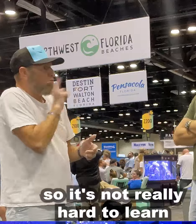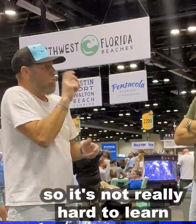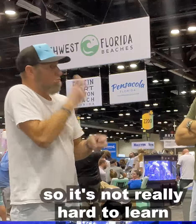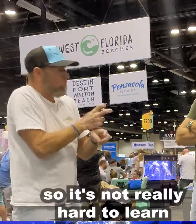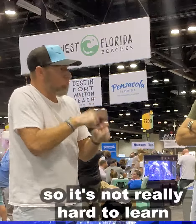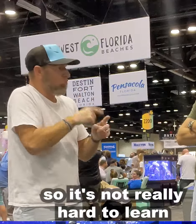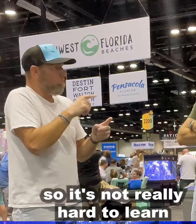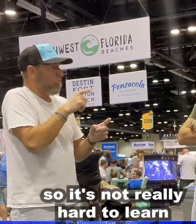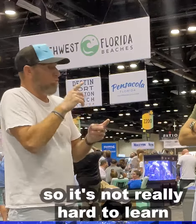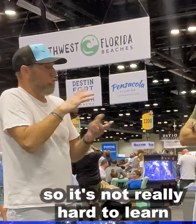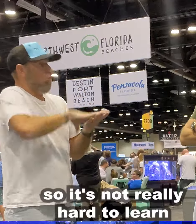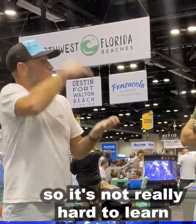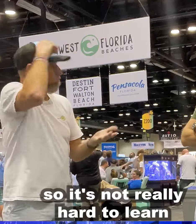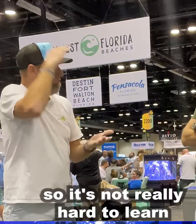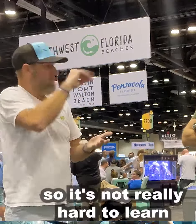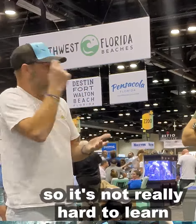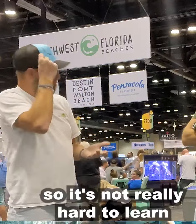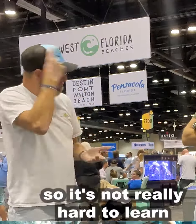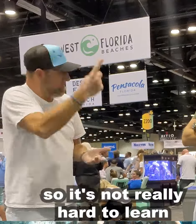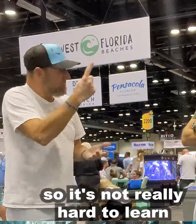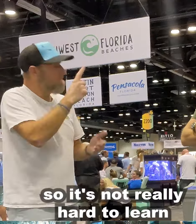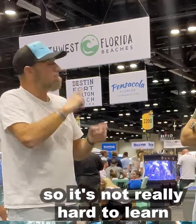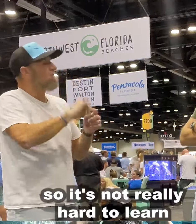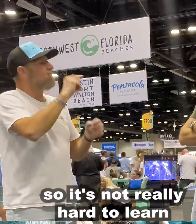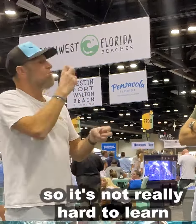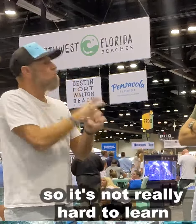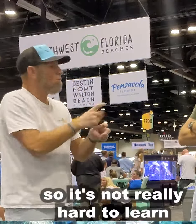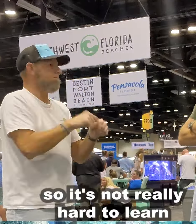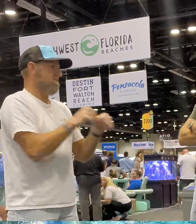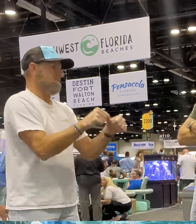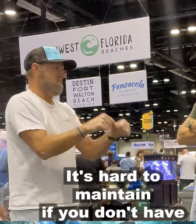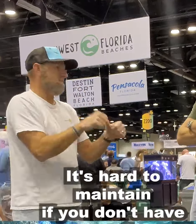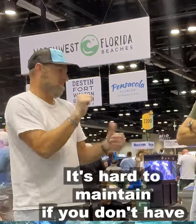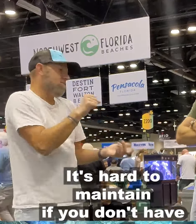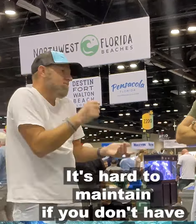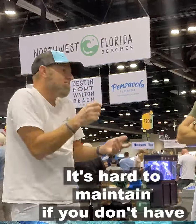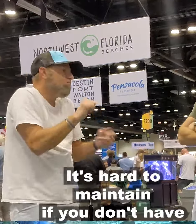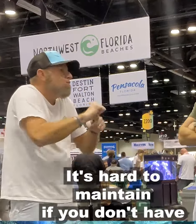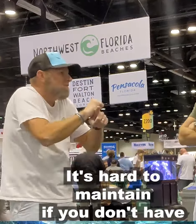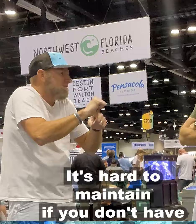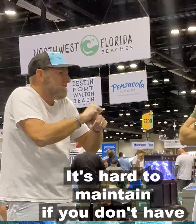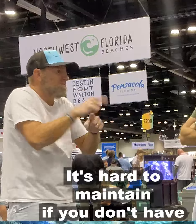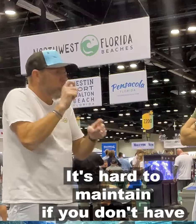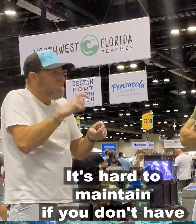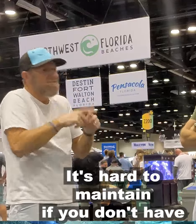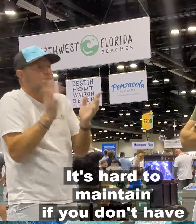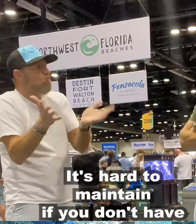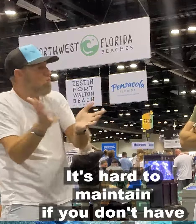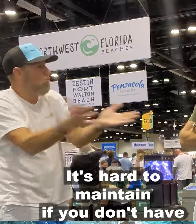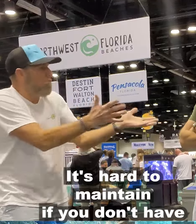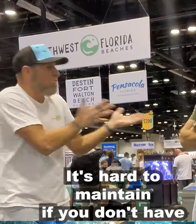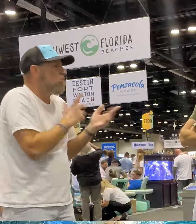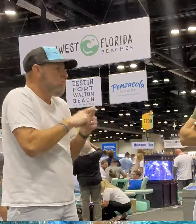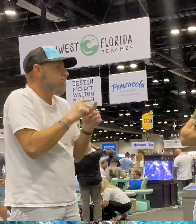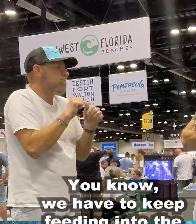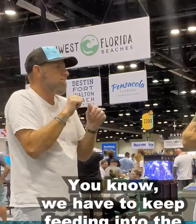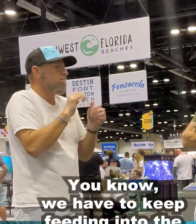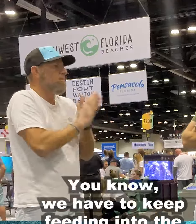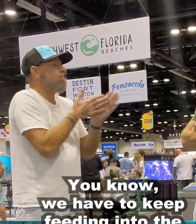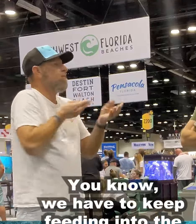So it's not really hard to learn and to understand. It's hard to maintain if you don't have some practice with it. You know, you have to